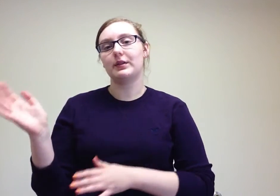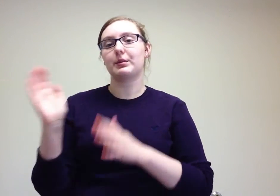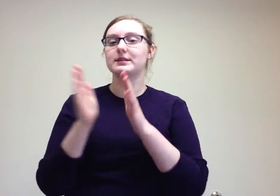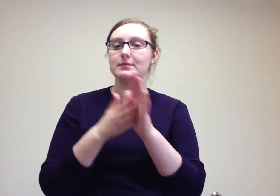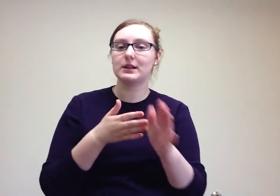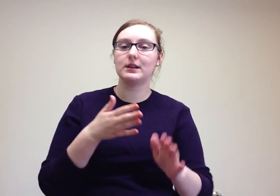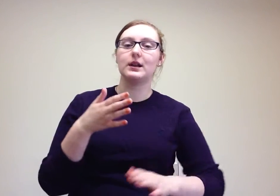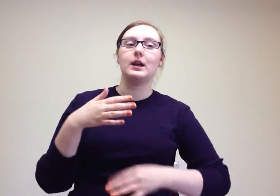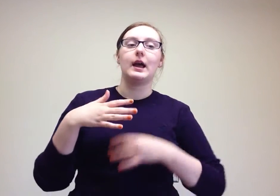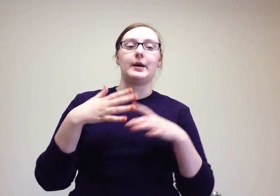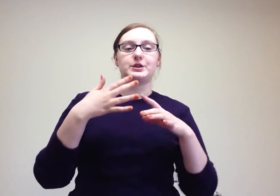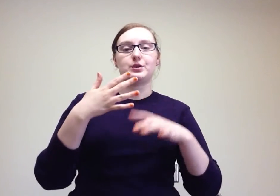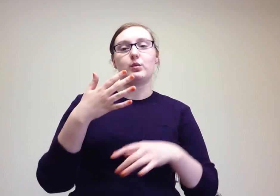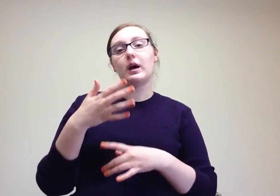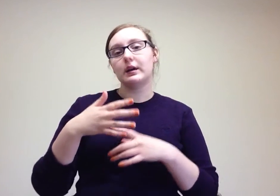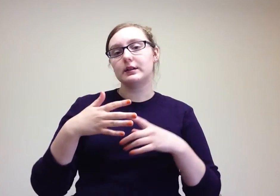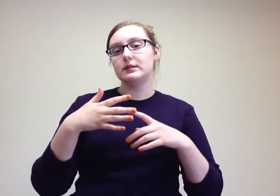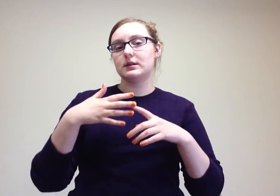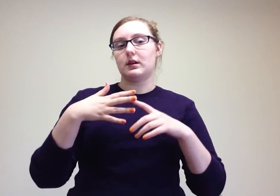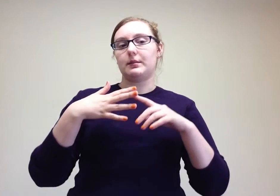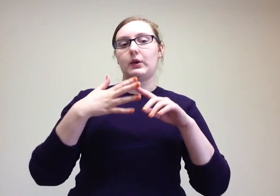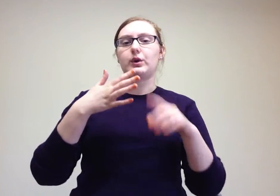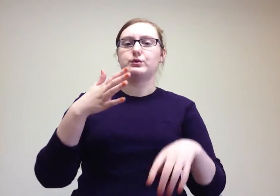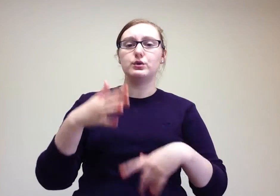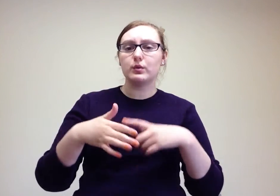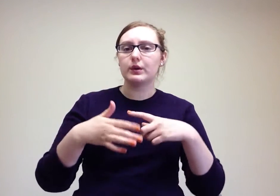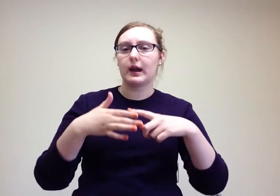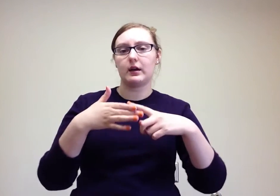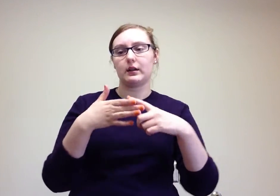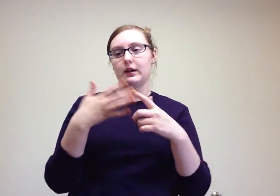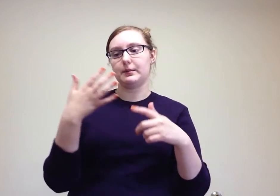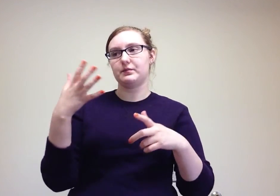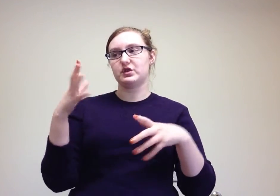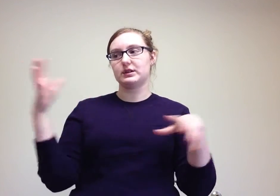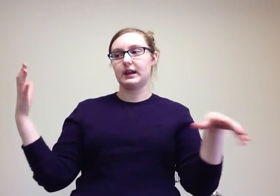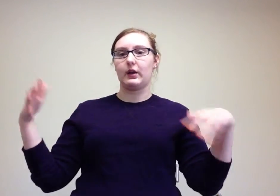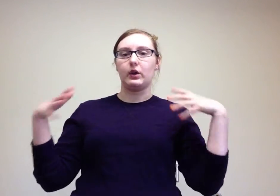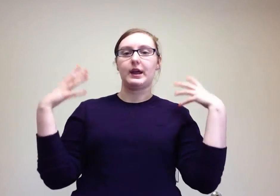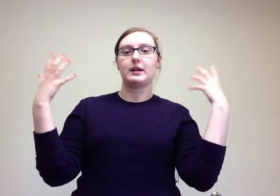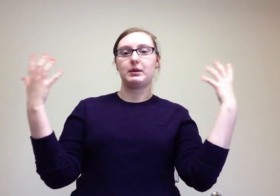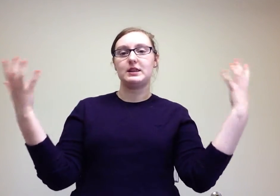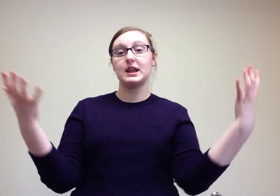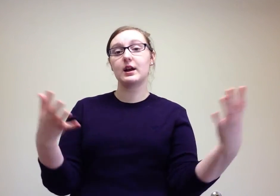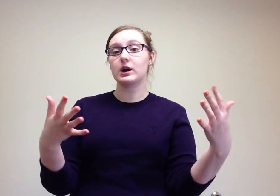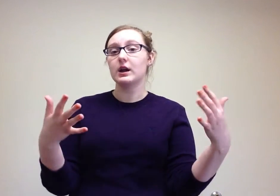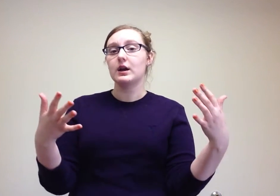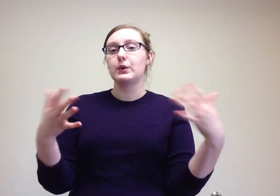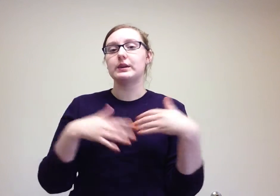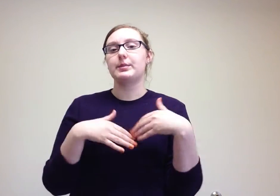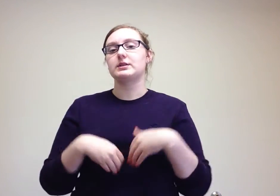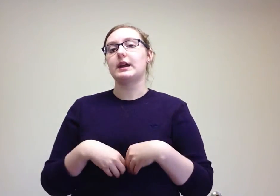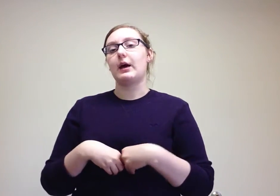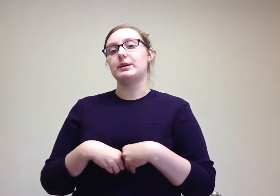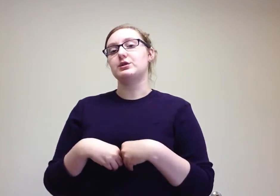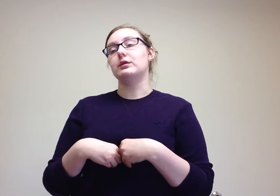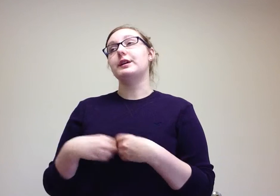the proximity, how much there was, how close you were, just like how long it had been in the air, really depends on how much it will affect